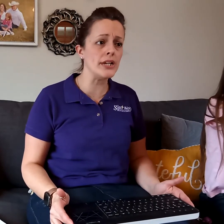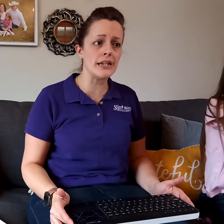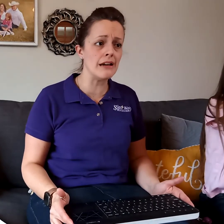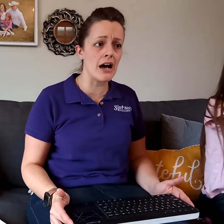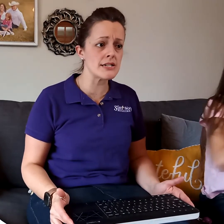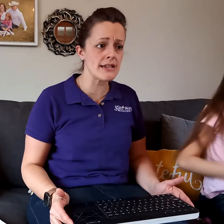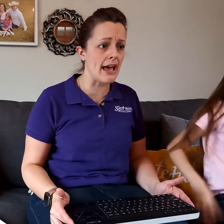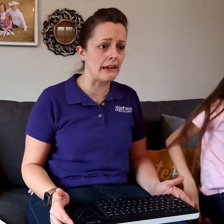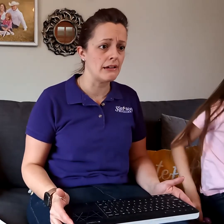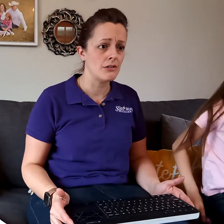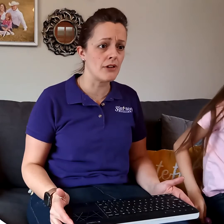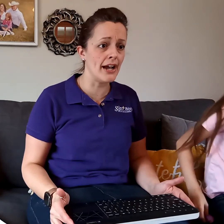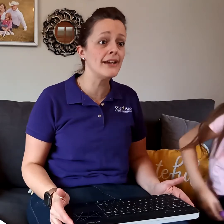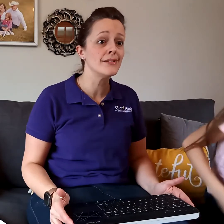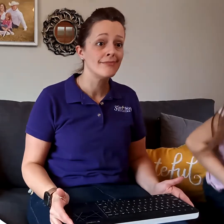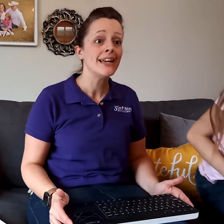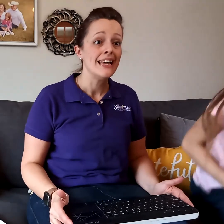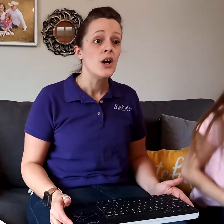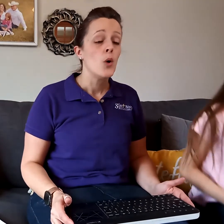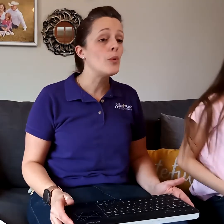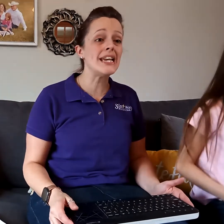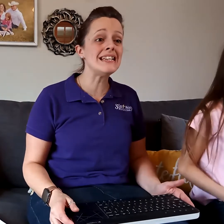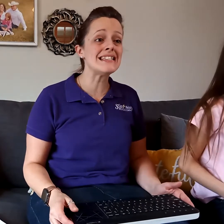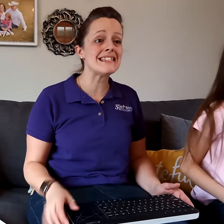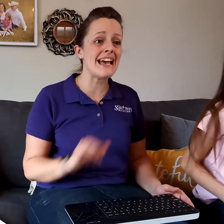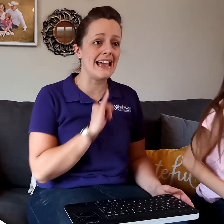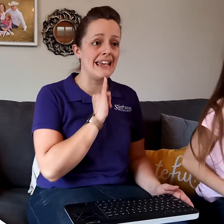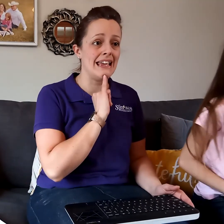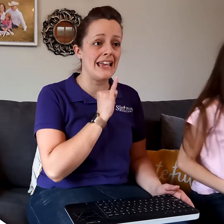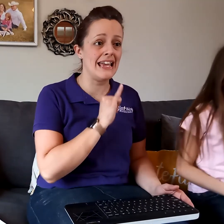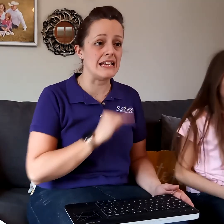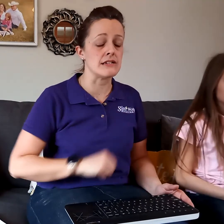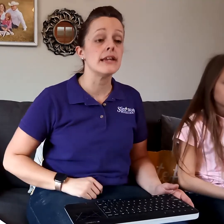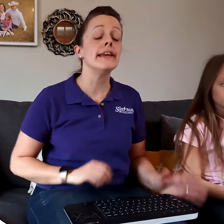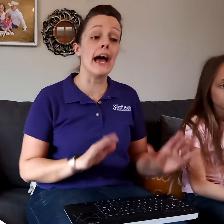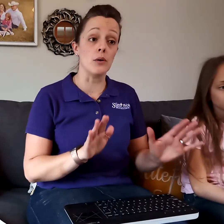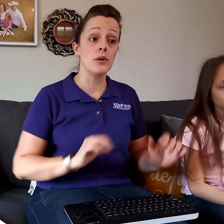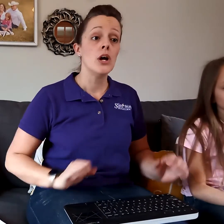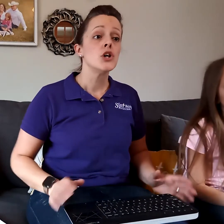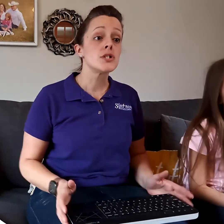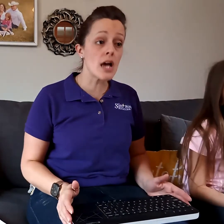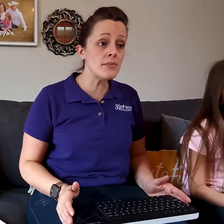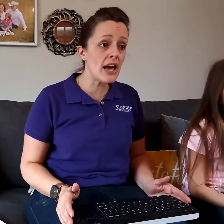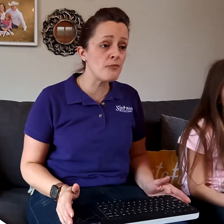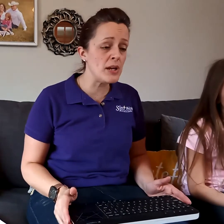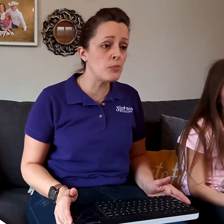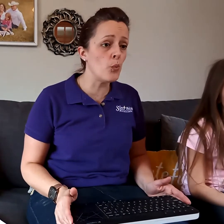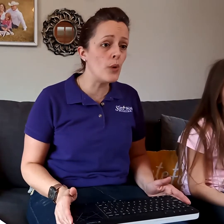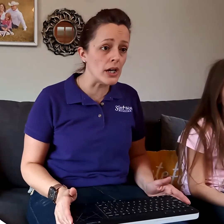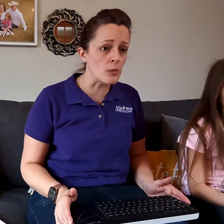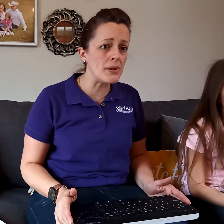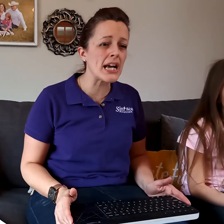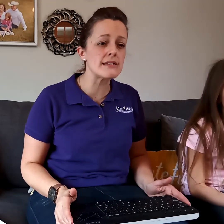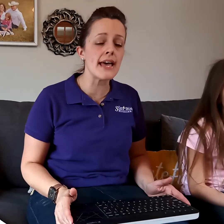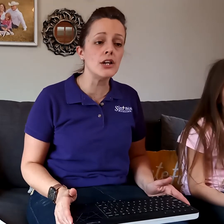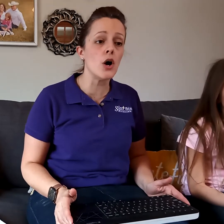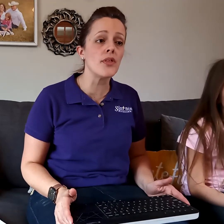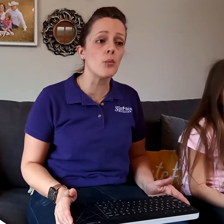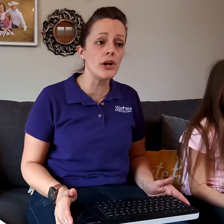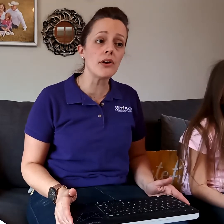did not say. Right? We didn't say is. Now, some deaf people will, because they know that we're